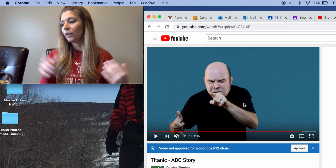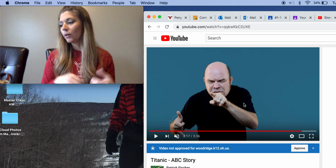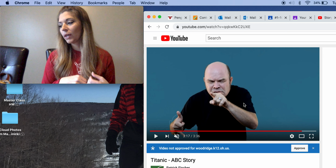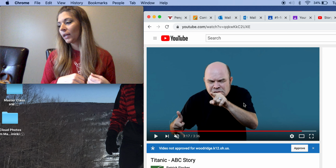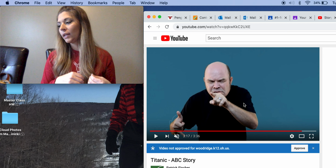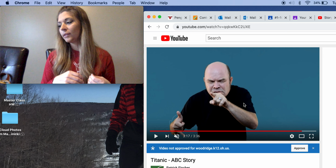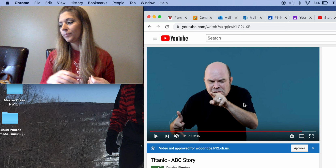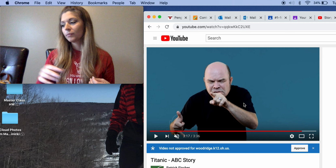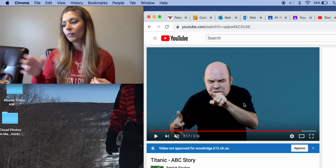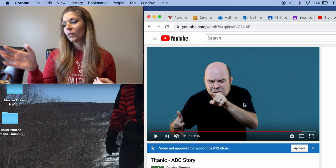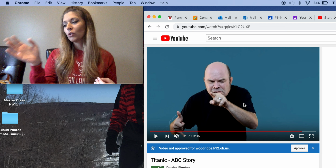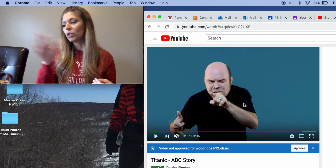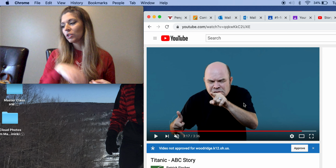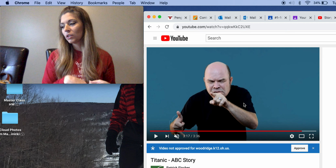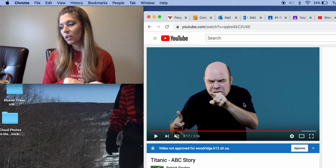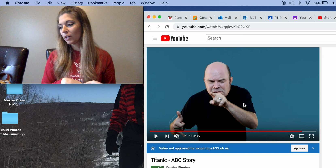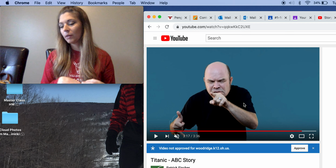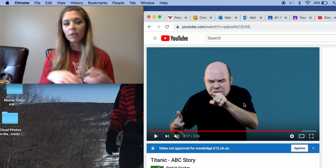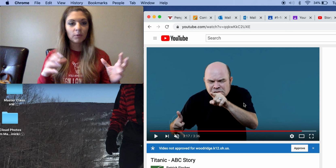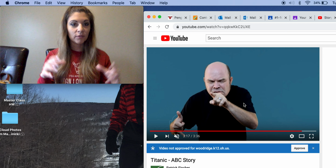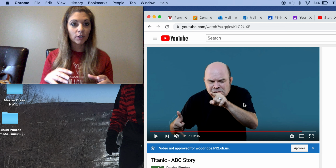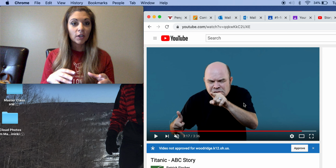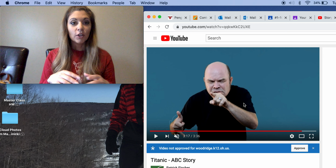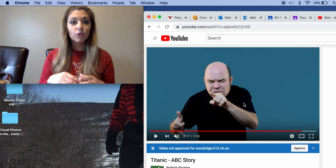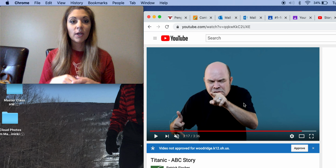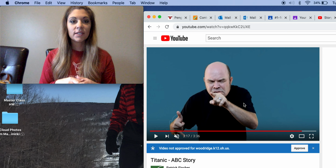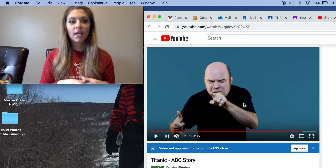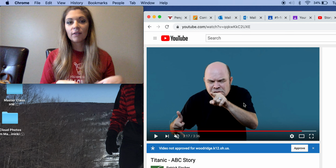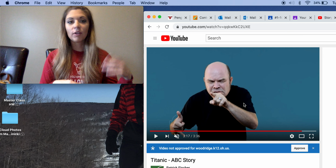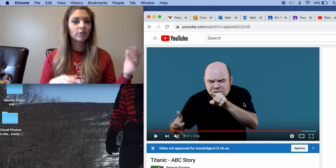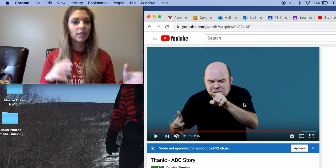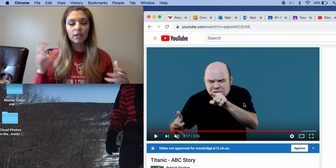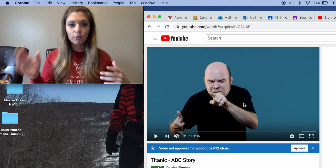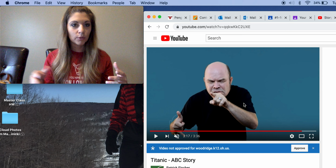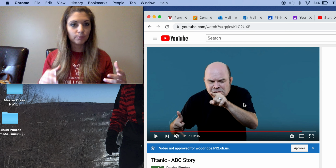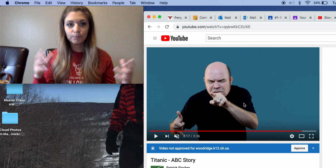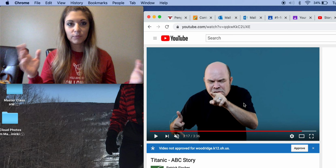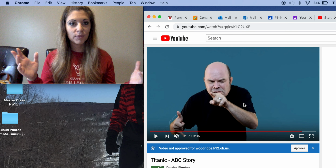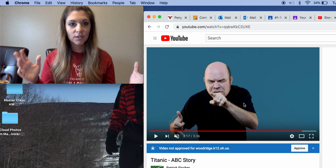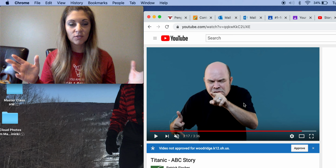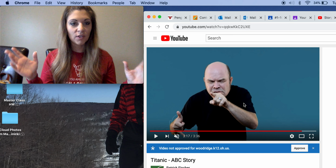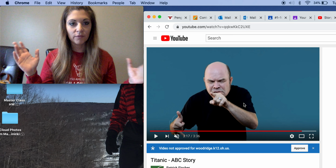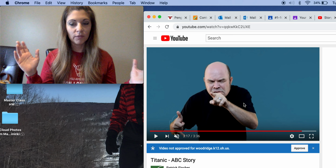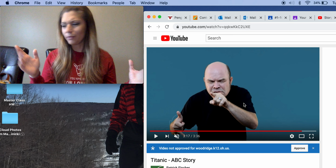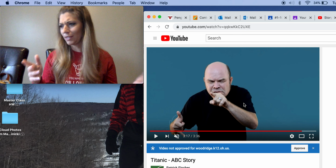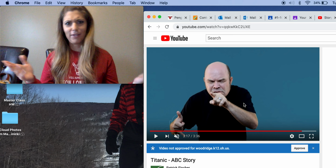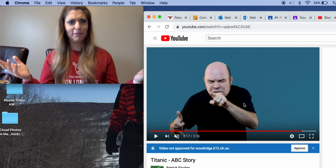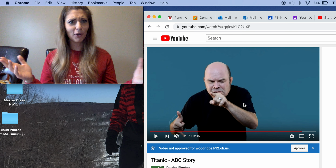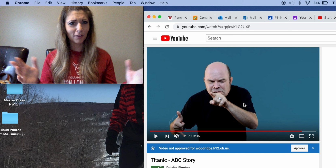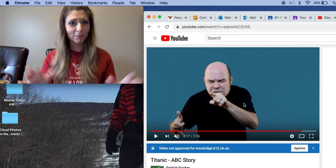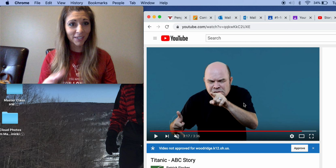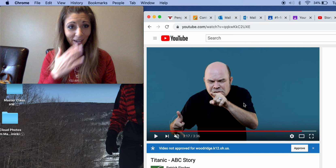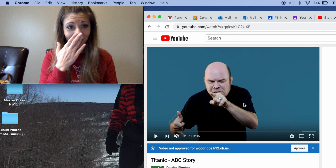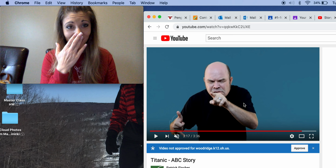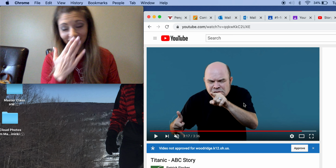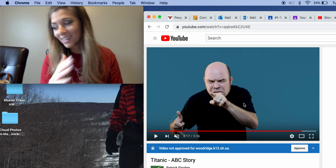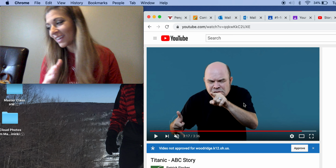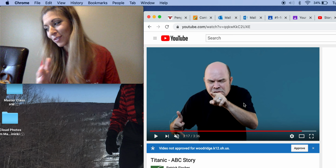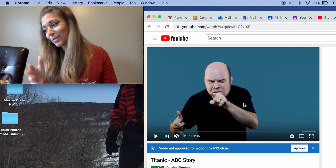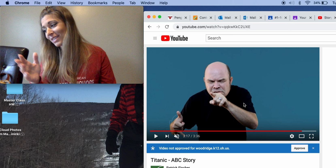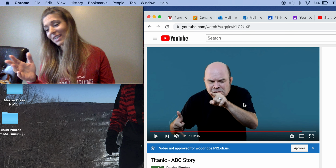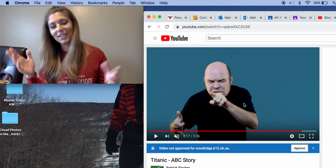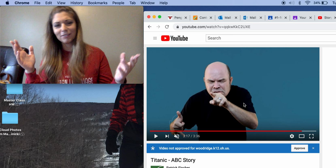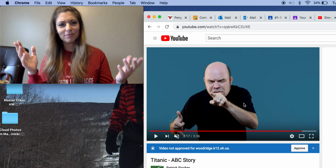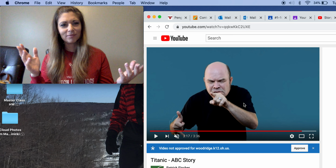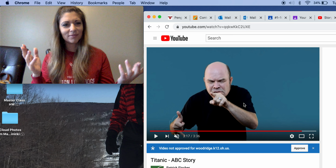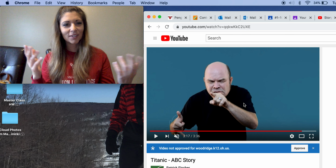say like, okay, Christian, Kira, Emily, whatever, you guys have letters A through 7. Oh my God. A